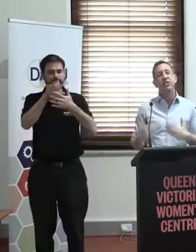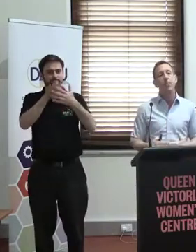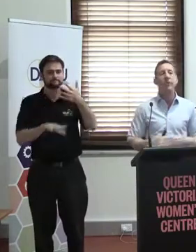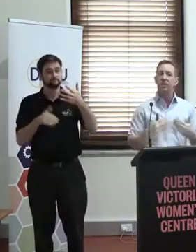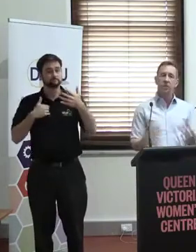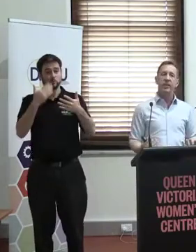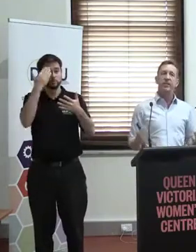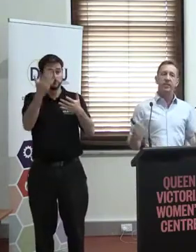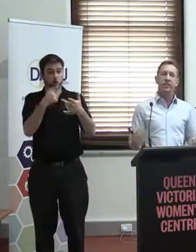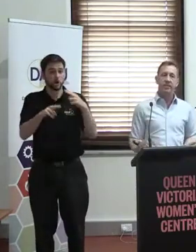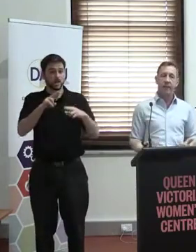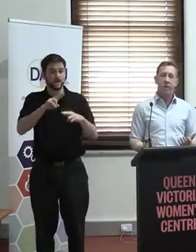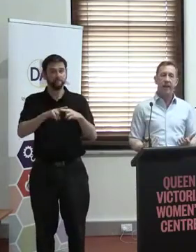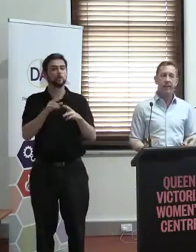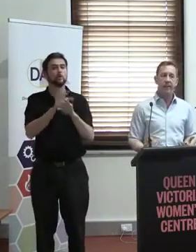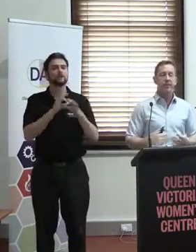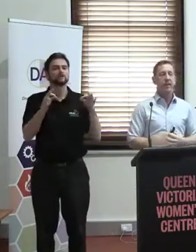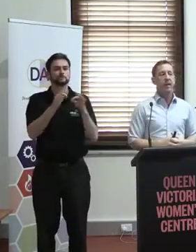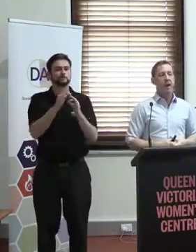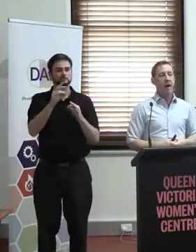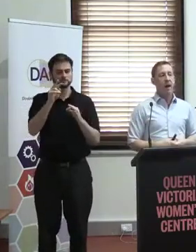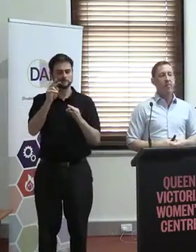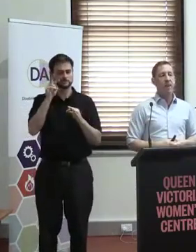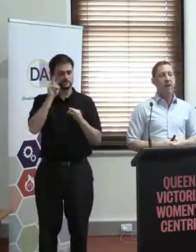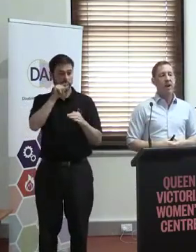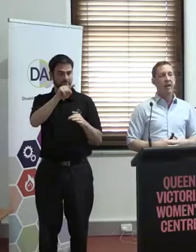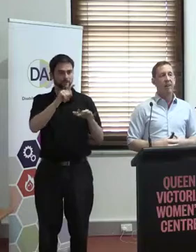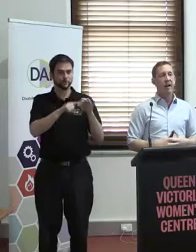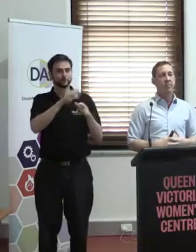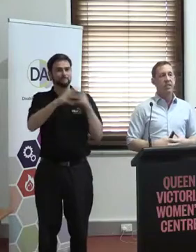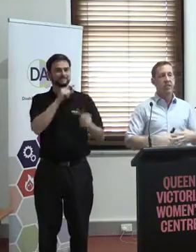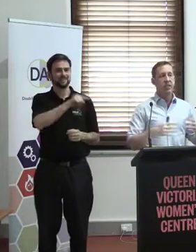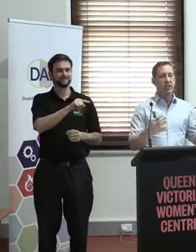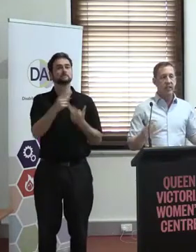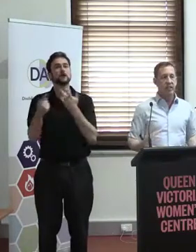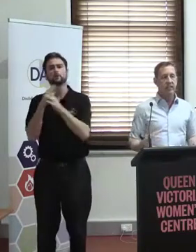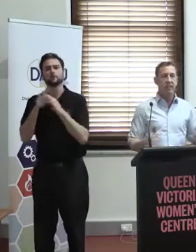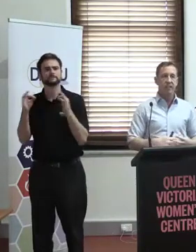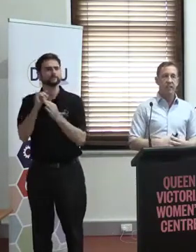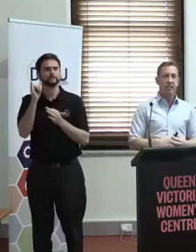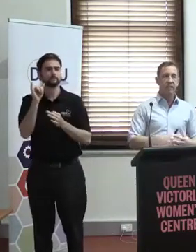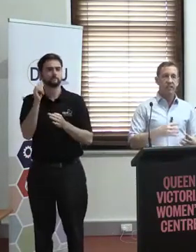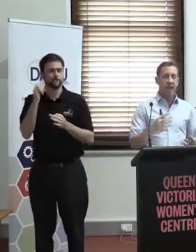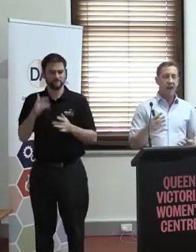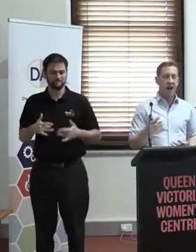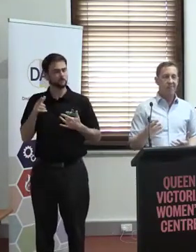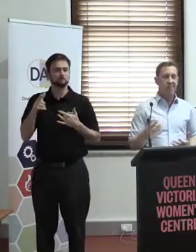organisations are interpreting the questions in the same way. There are some, interesting